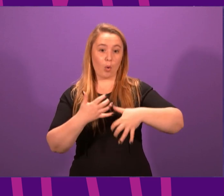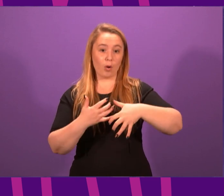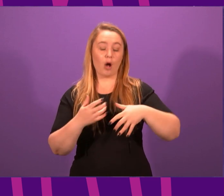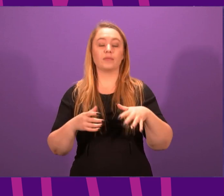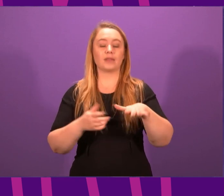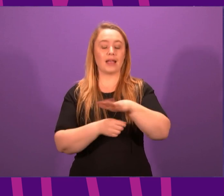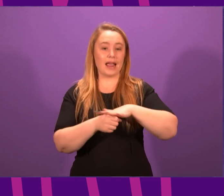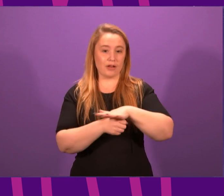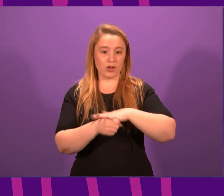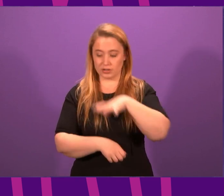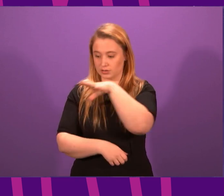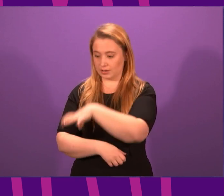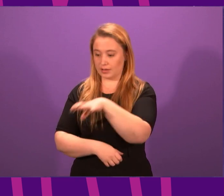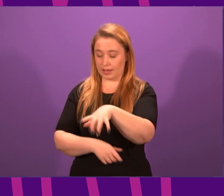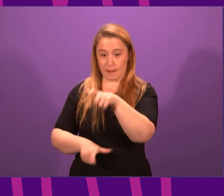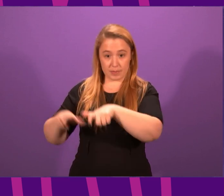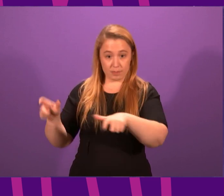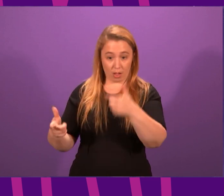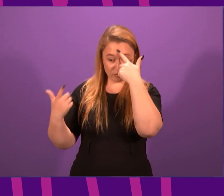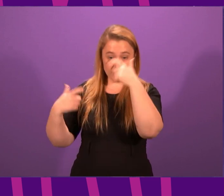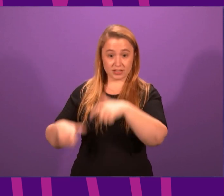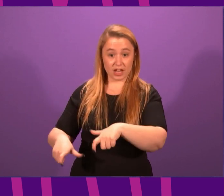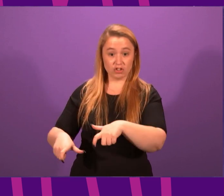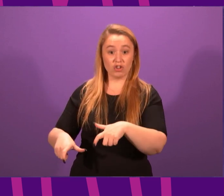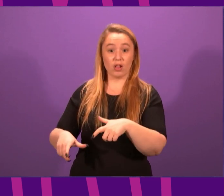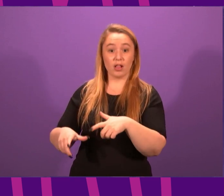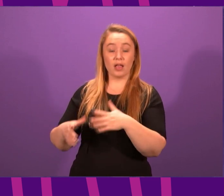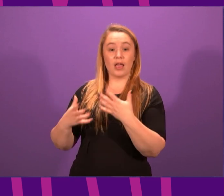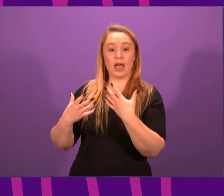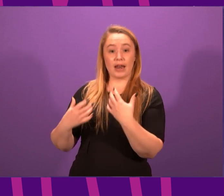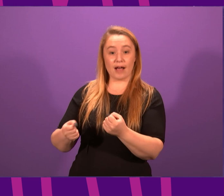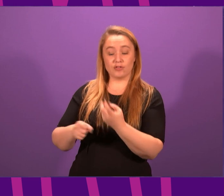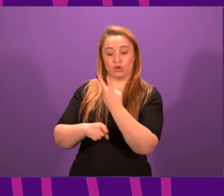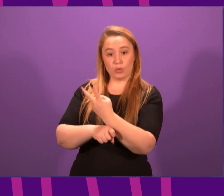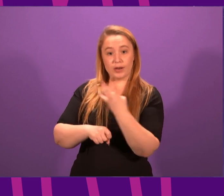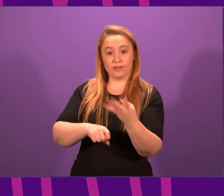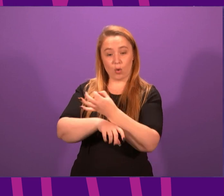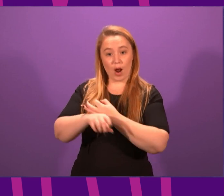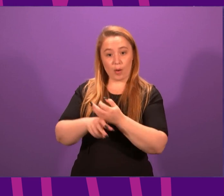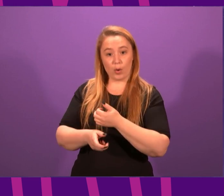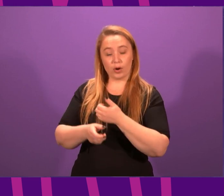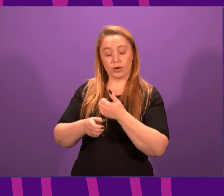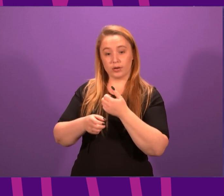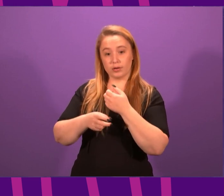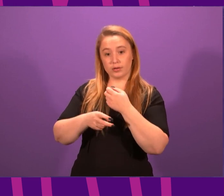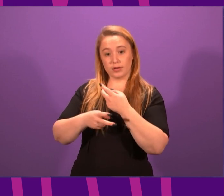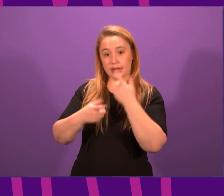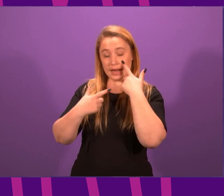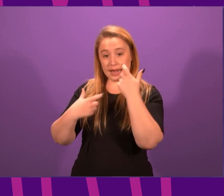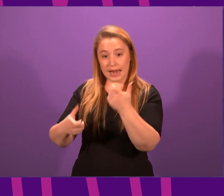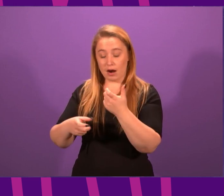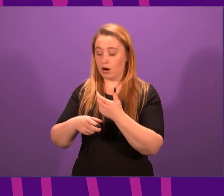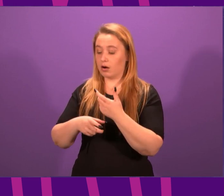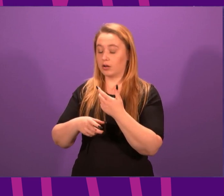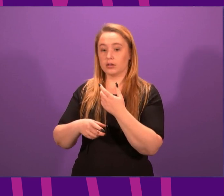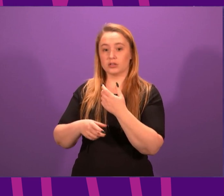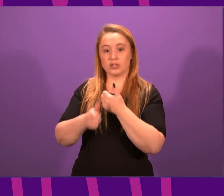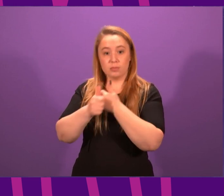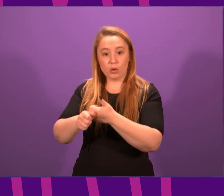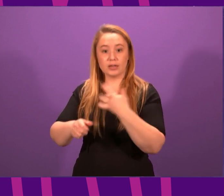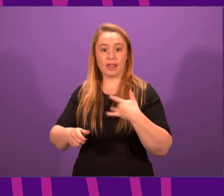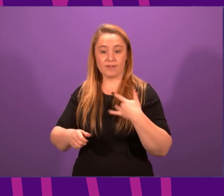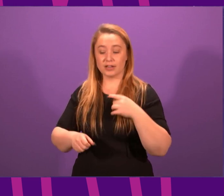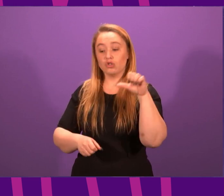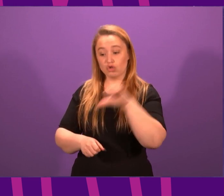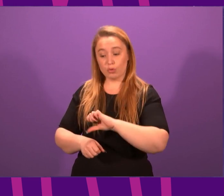people receive 24-hour care alongside other people in supported living really should come first. I have a